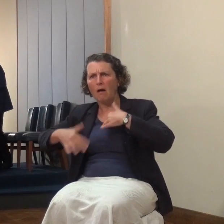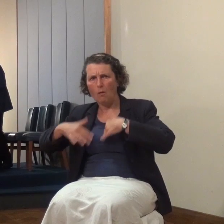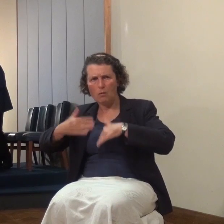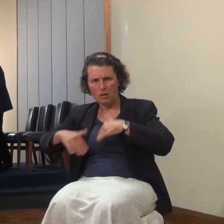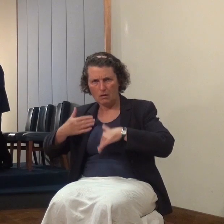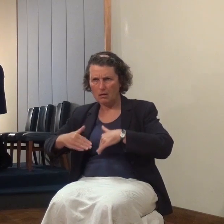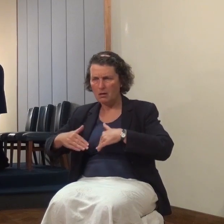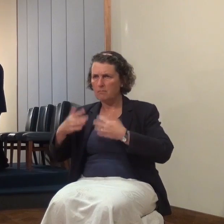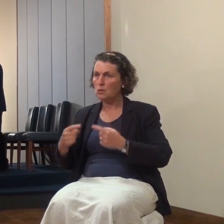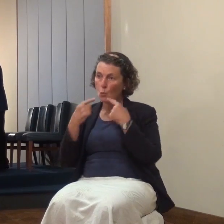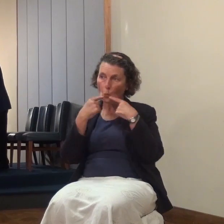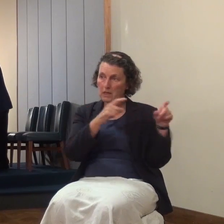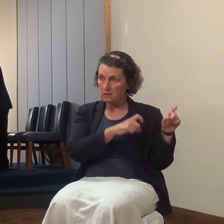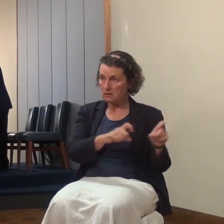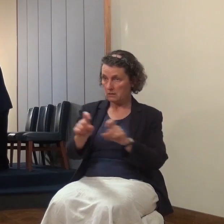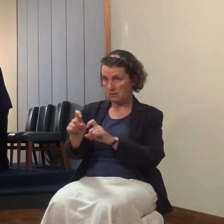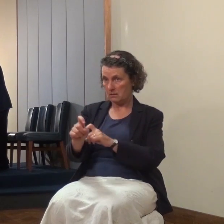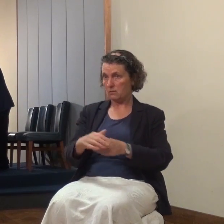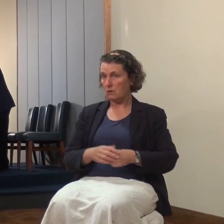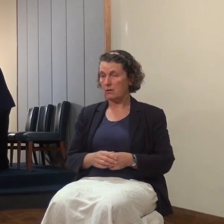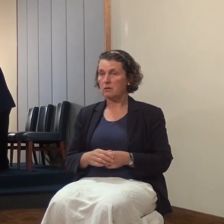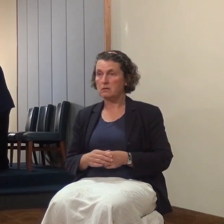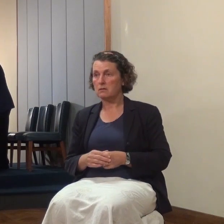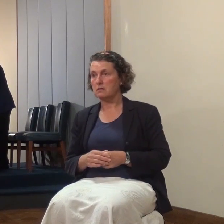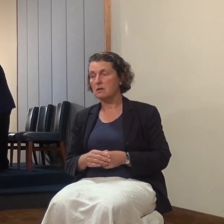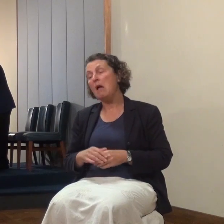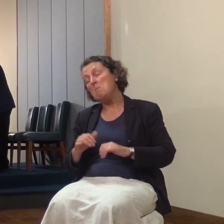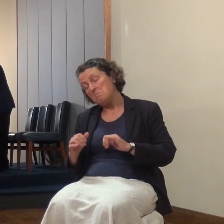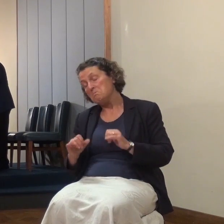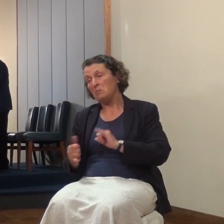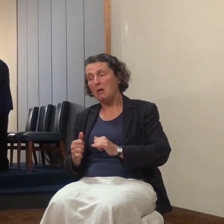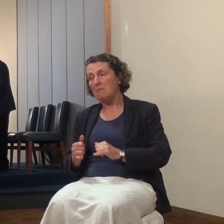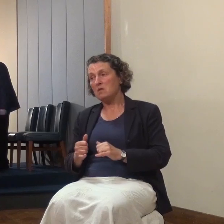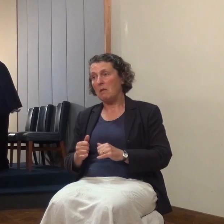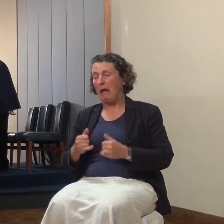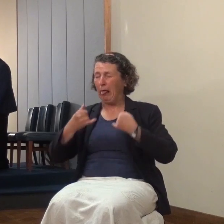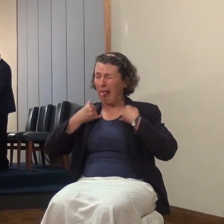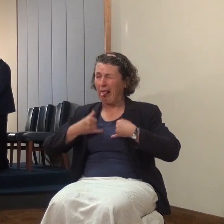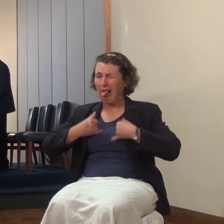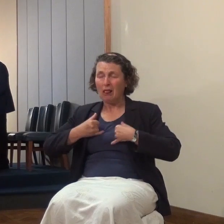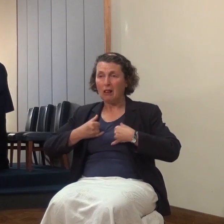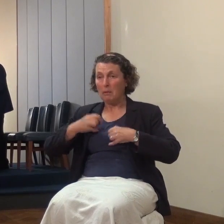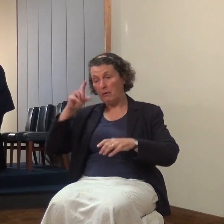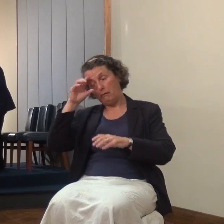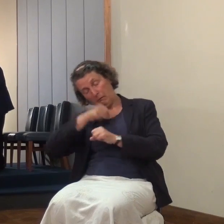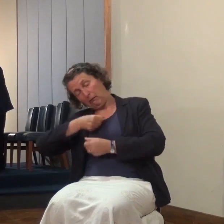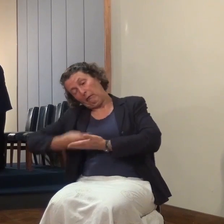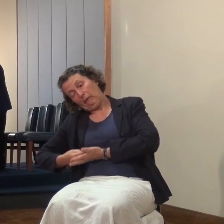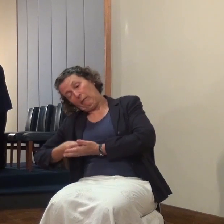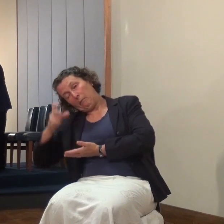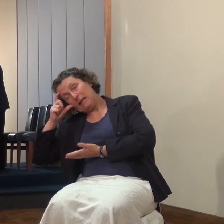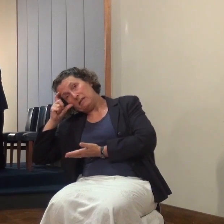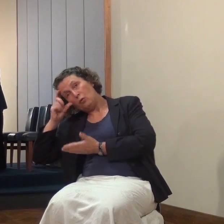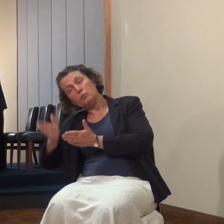witness. Sometimes, of course, that may be absolutely impossible. We might have been struck unconscious or be rather